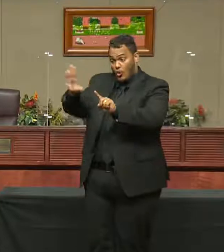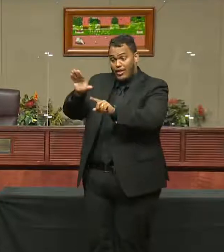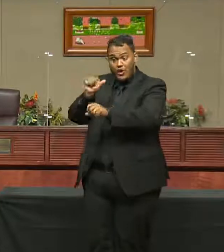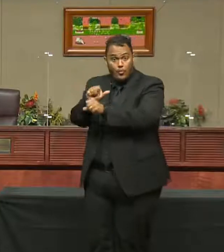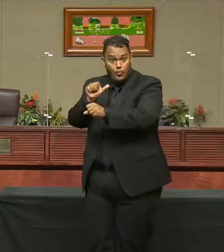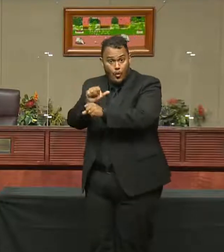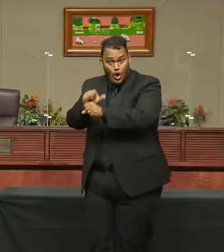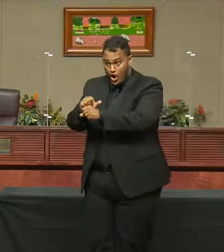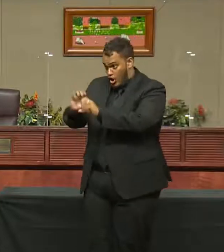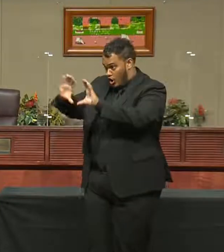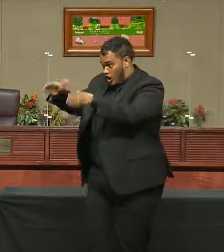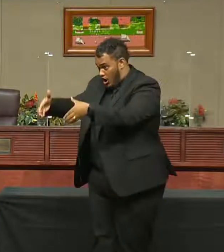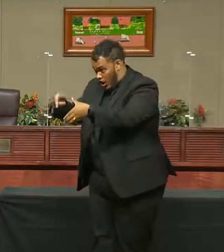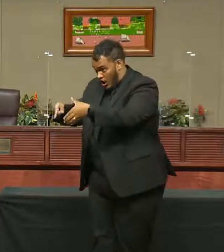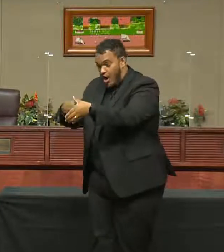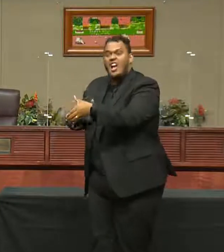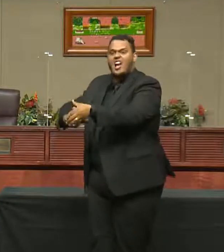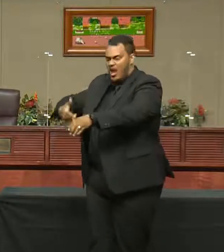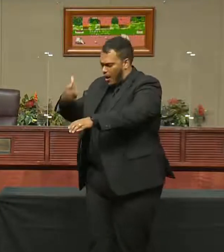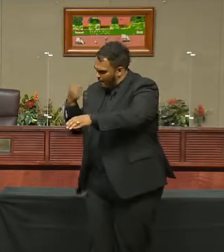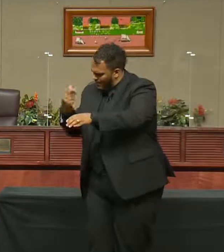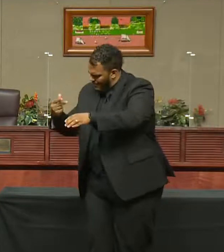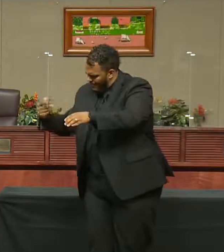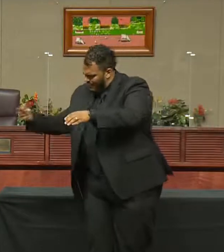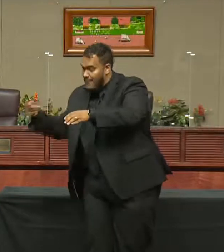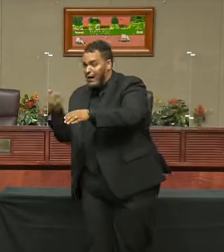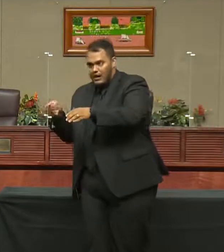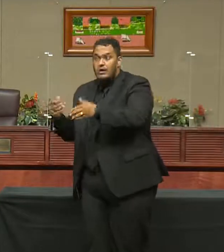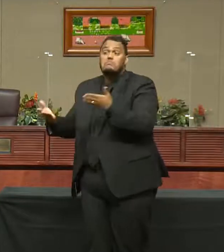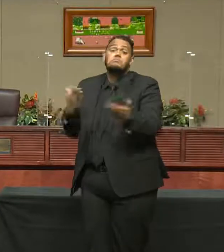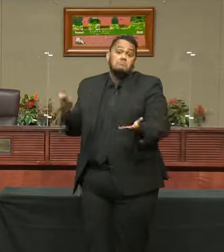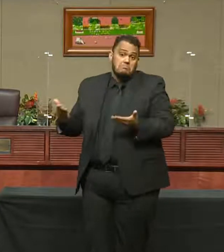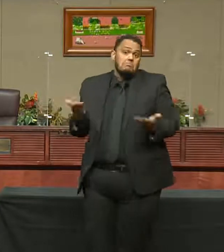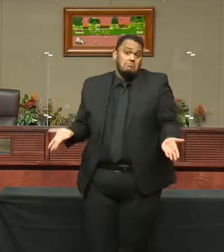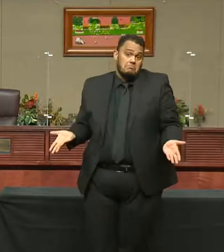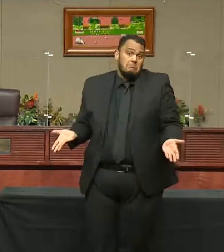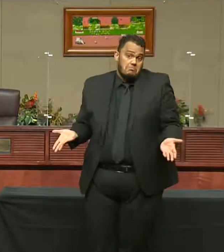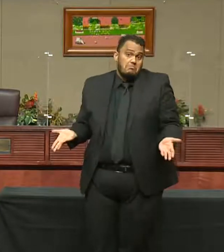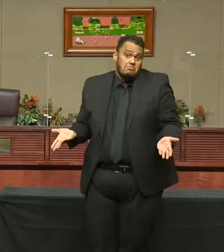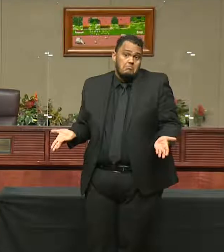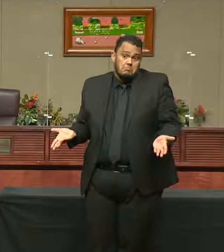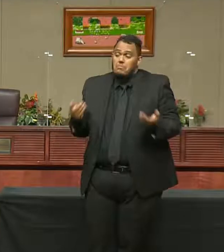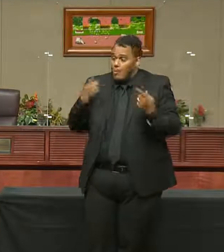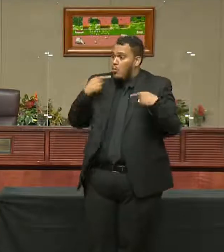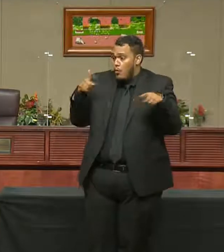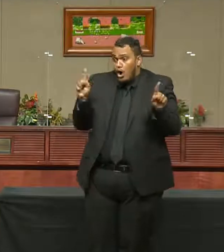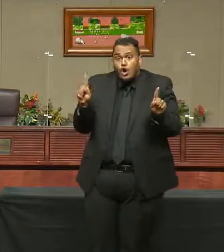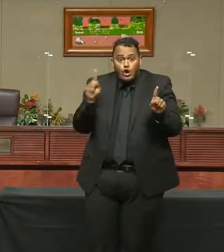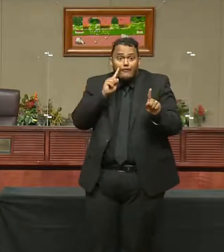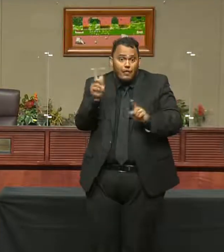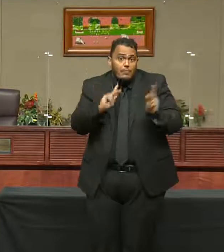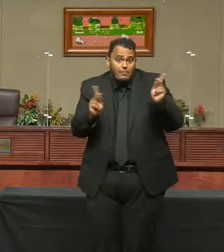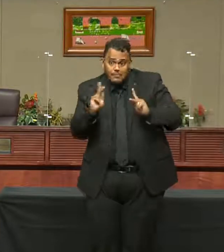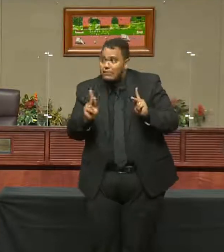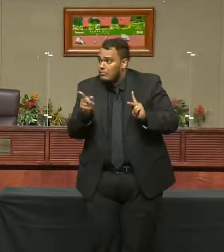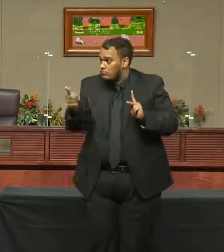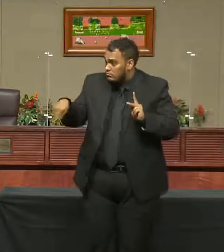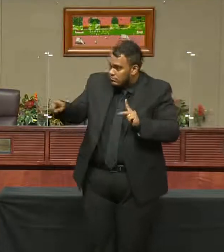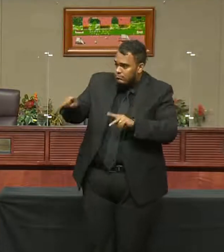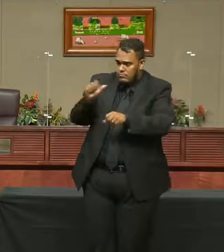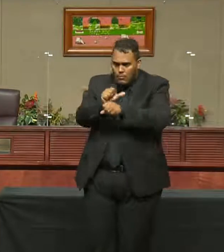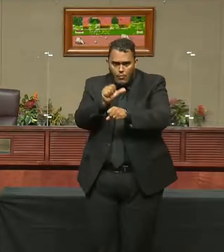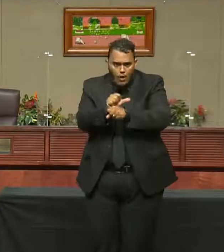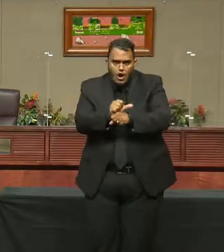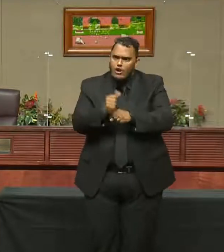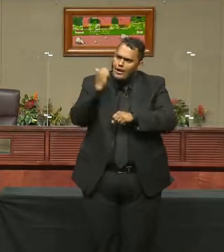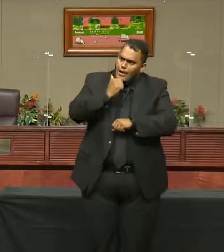to bring the vaccine to those individuals who are extremely busy, work 9 to 5, don't have the time, the luxury of